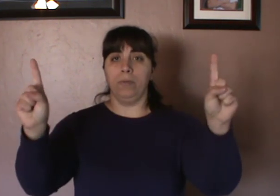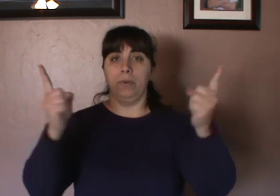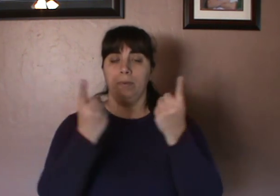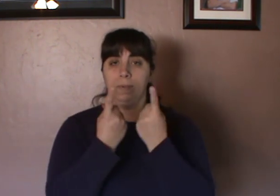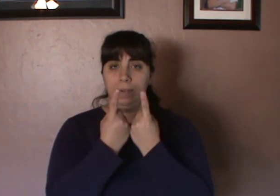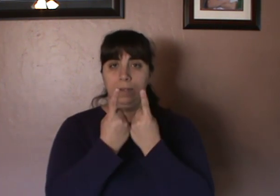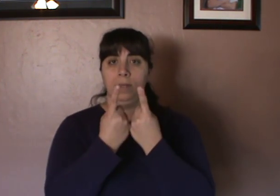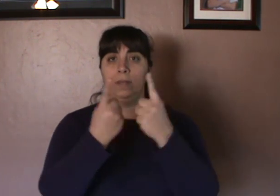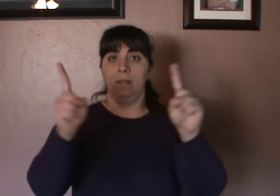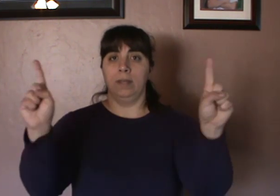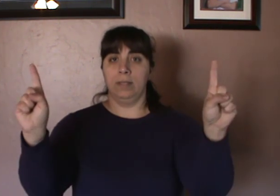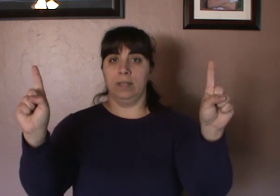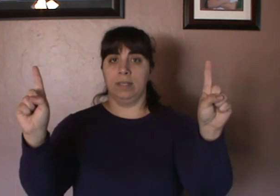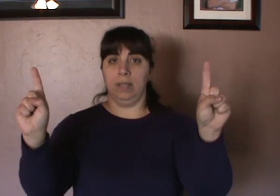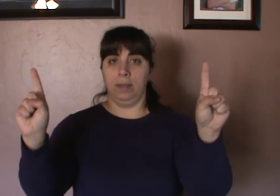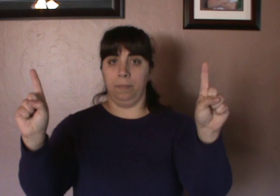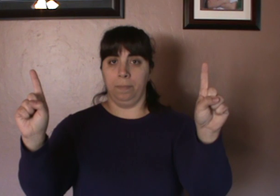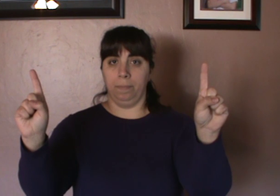through. Succeed.